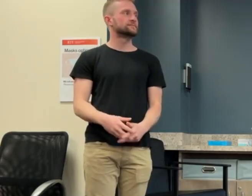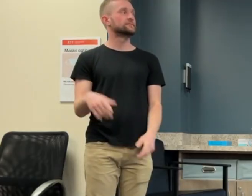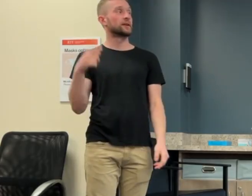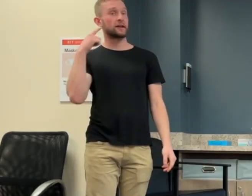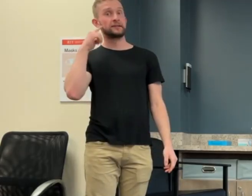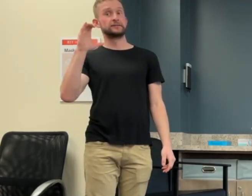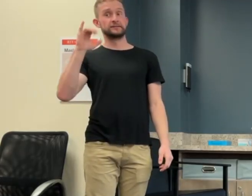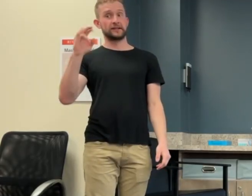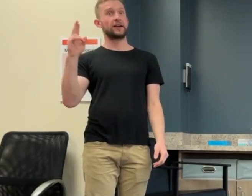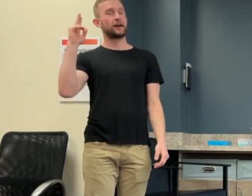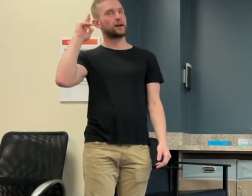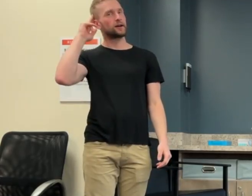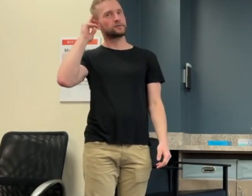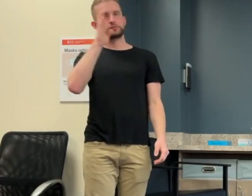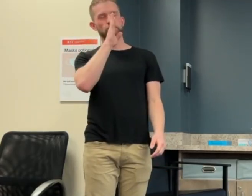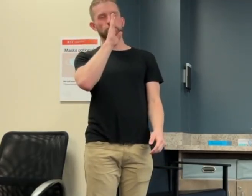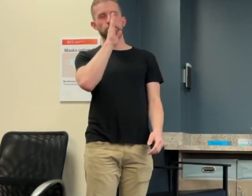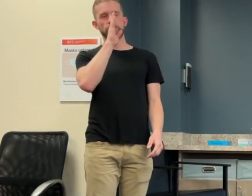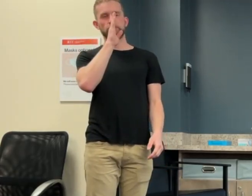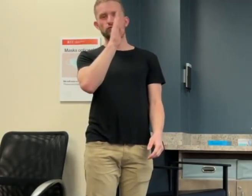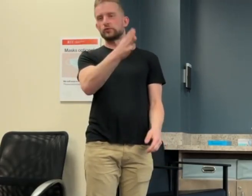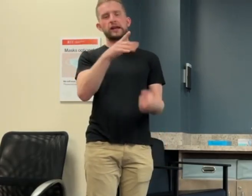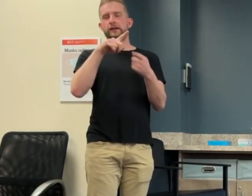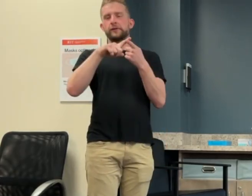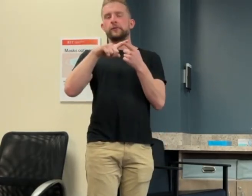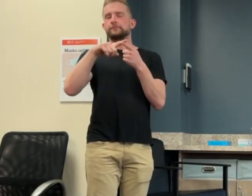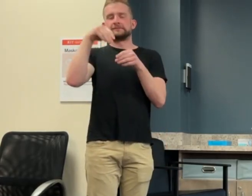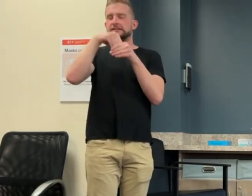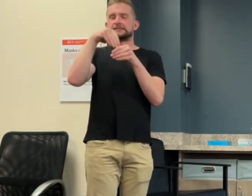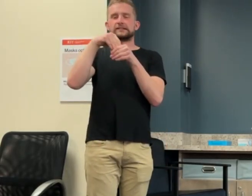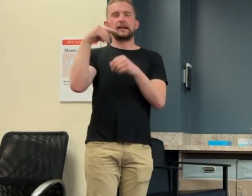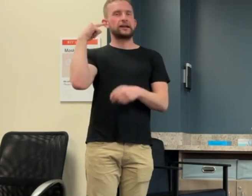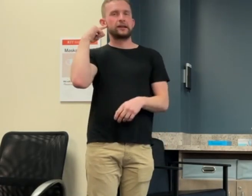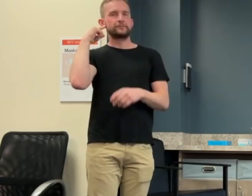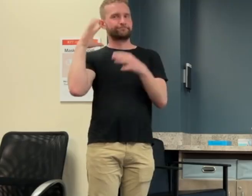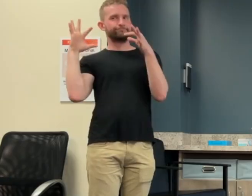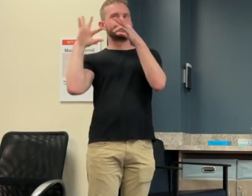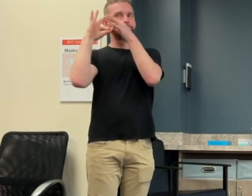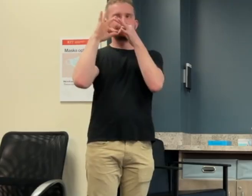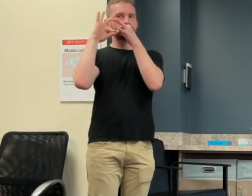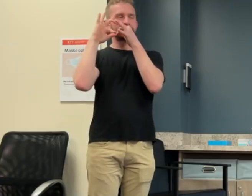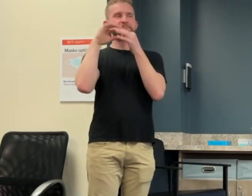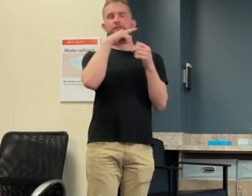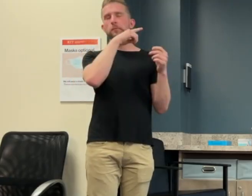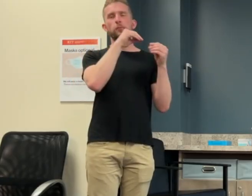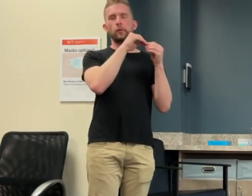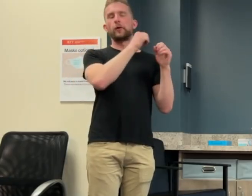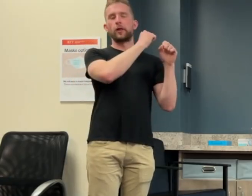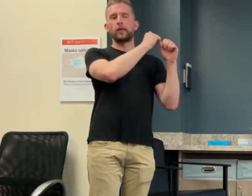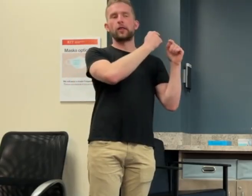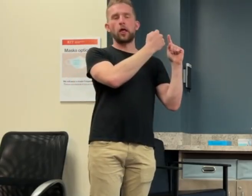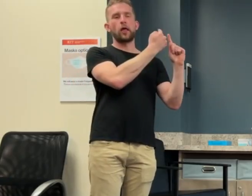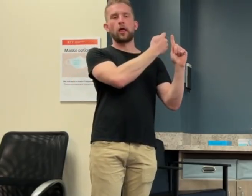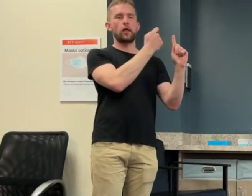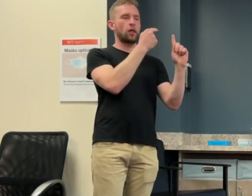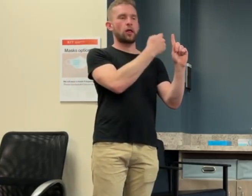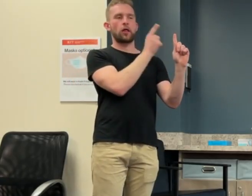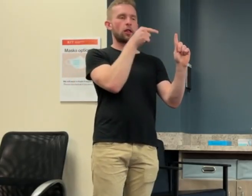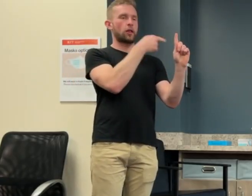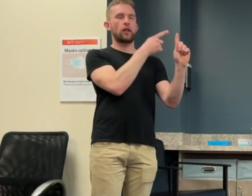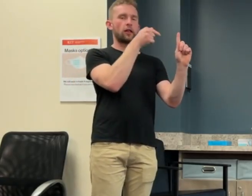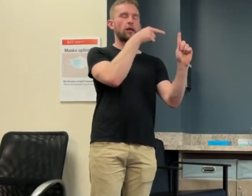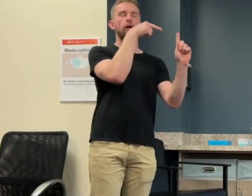the inner ear. So it's going to be a better signal. Somebody with a cochlear implant is going to have more access to sound than somebody with a hearing